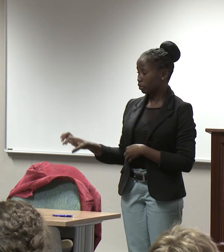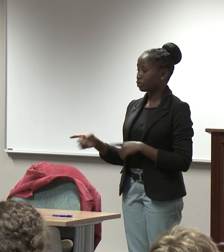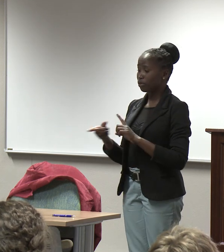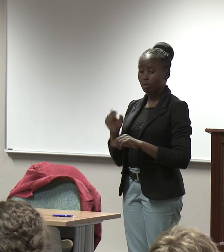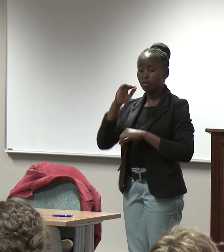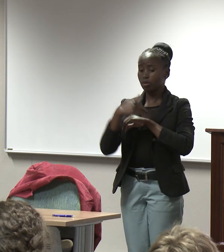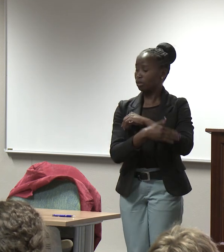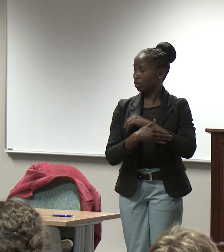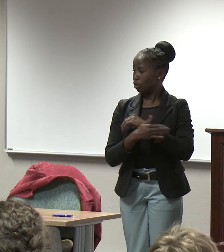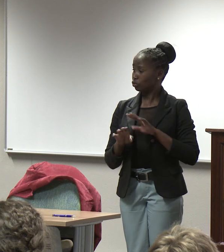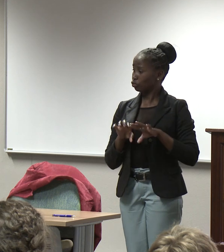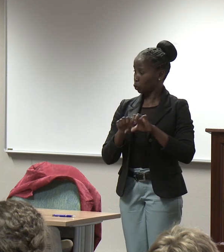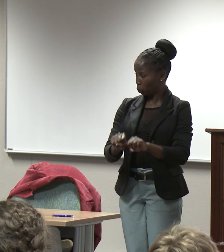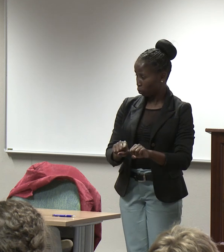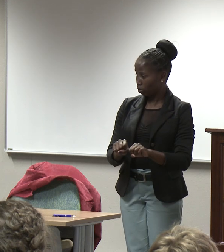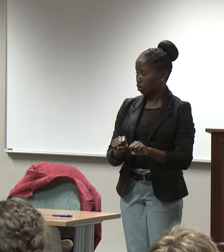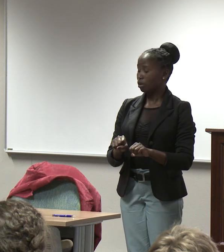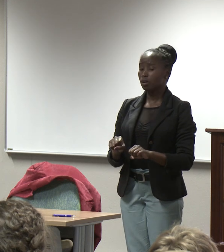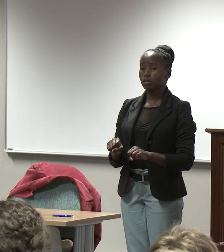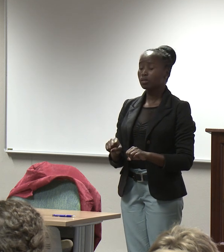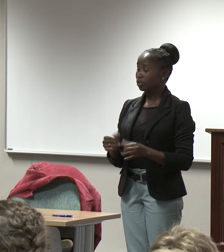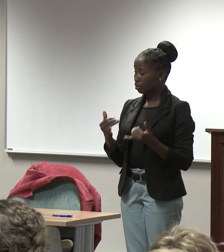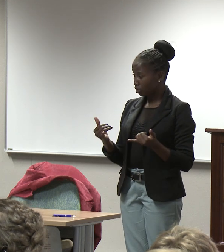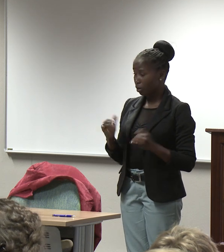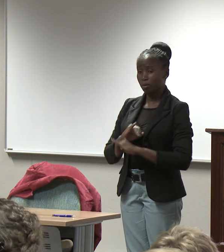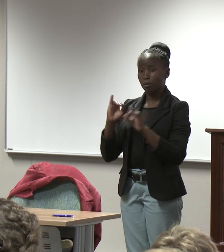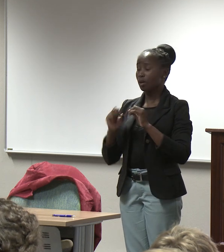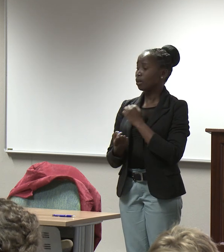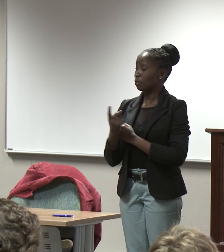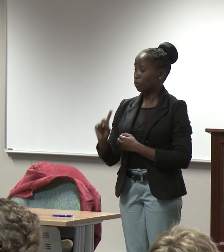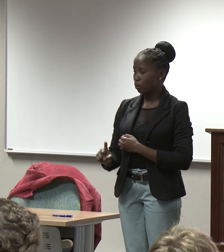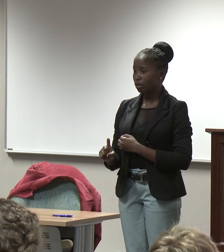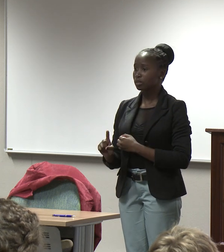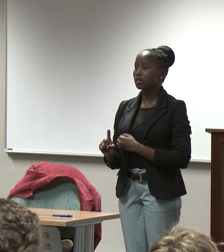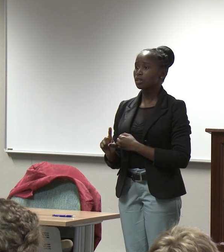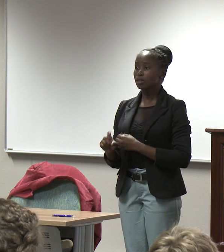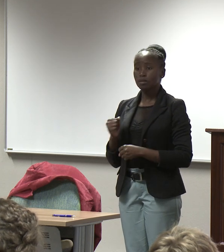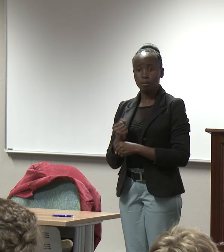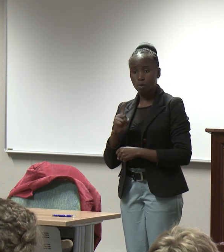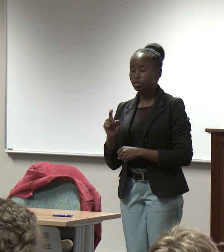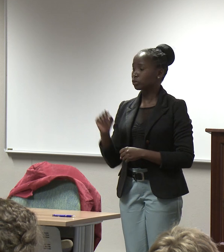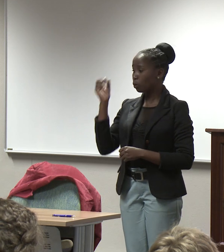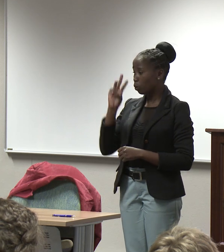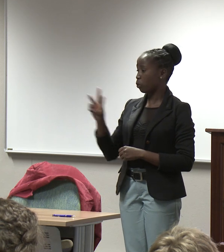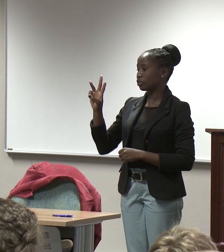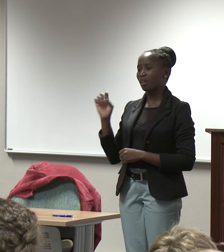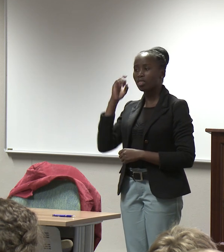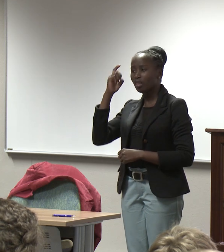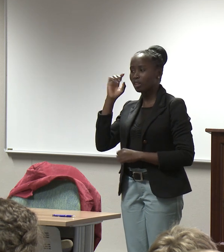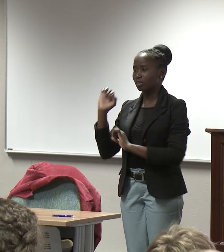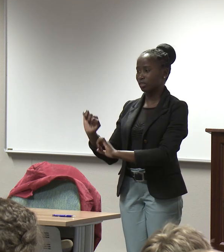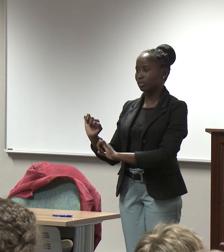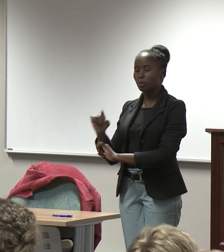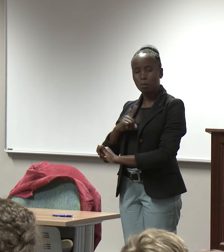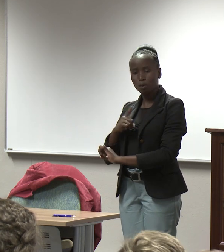American decolonial trends, is that they make a caricature of Western thinking. It's the